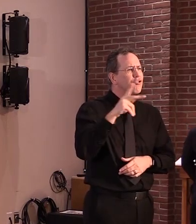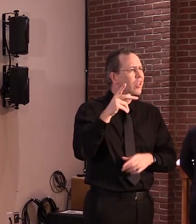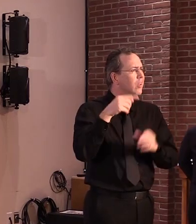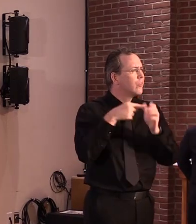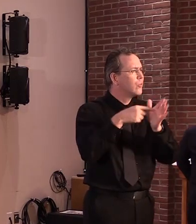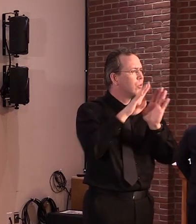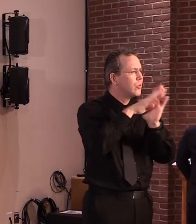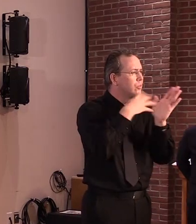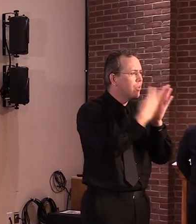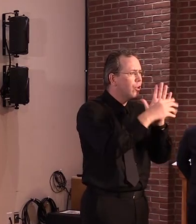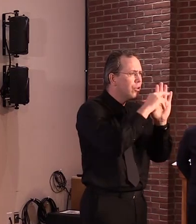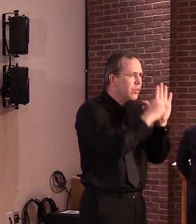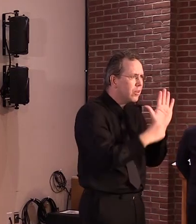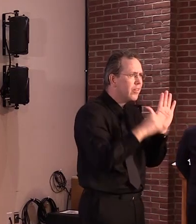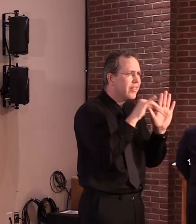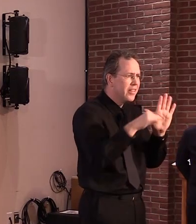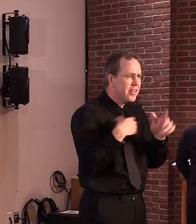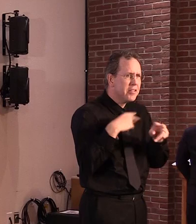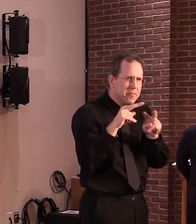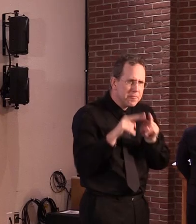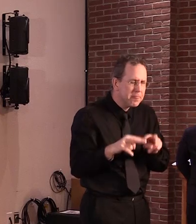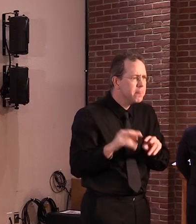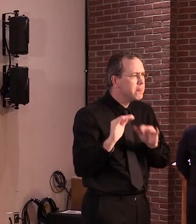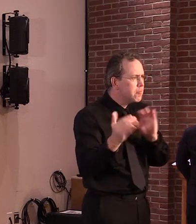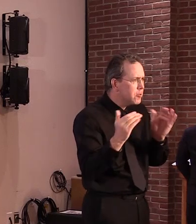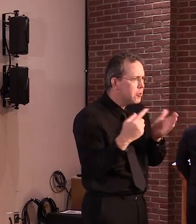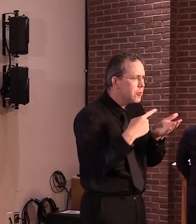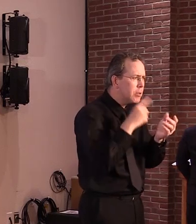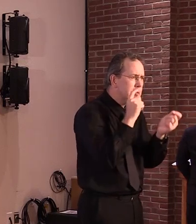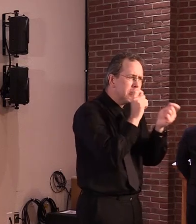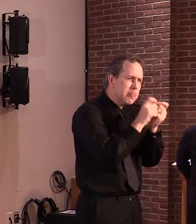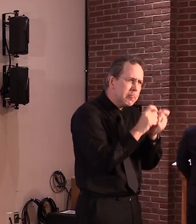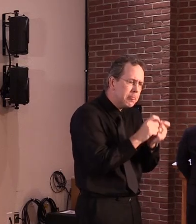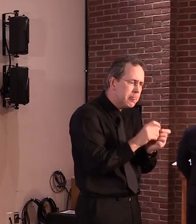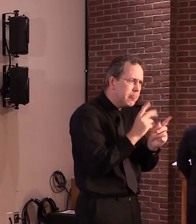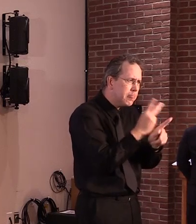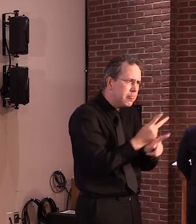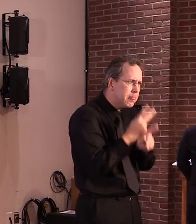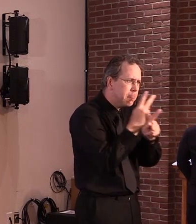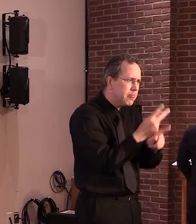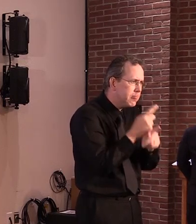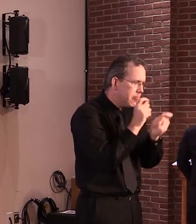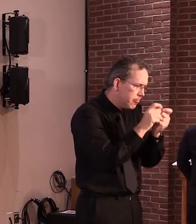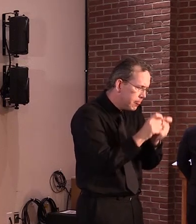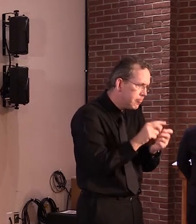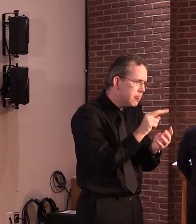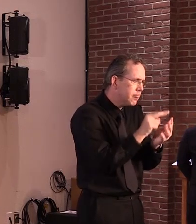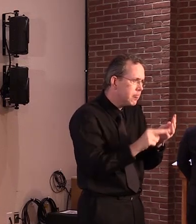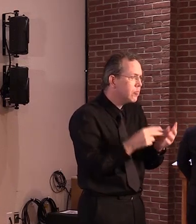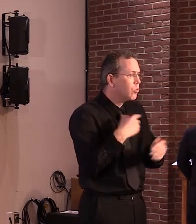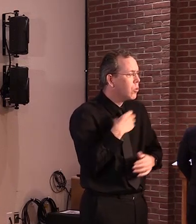So we're going to try to find if, based on CDC's own